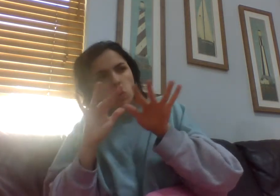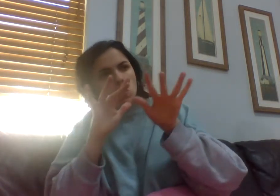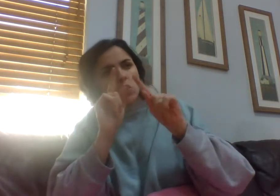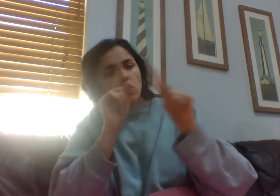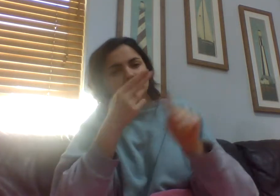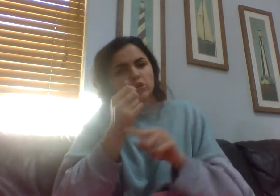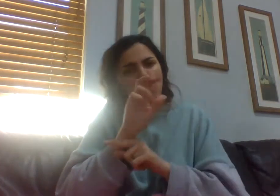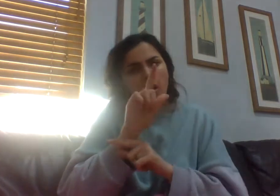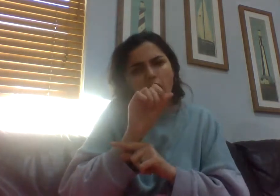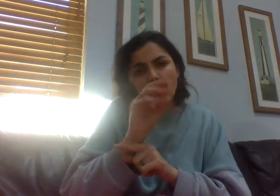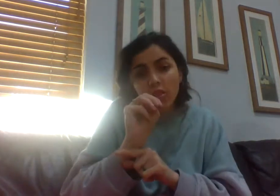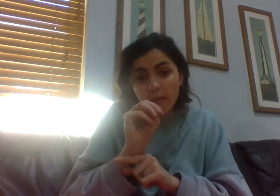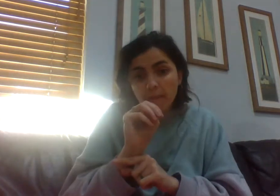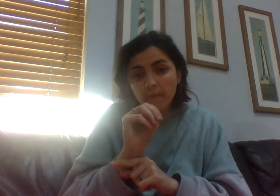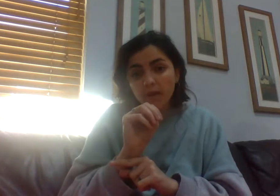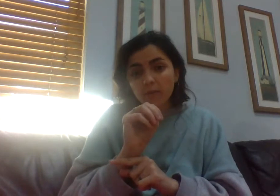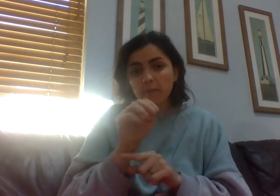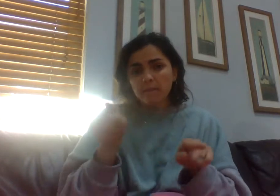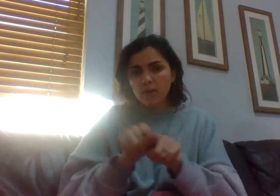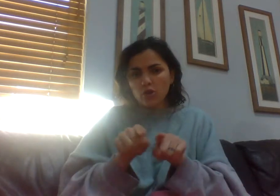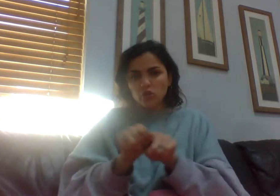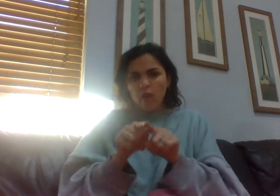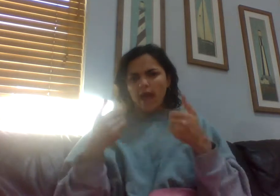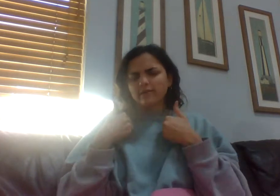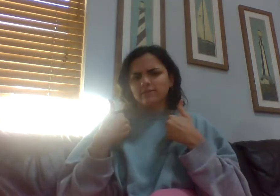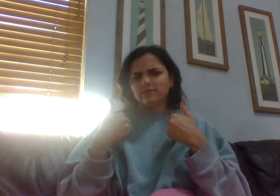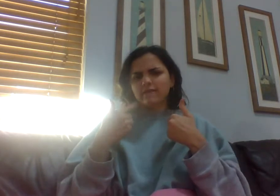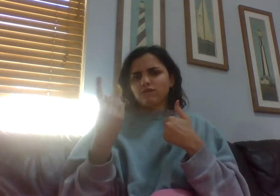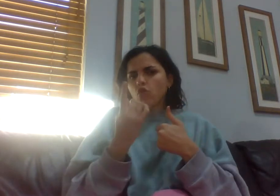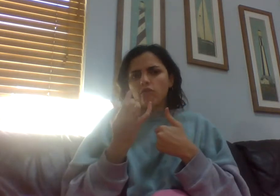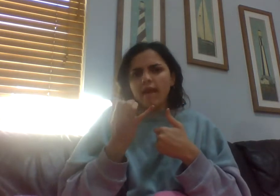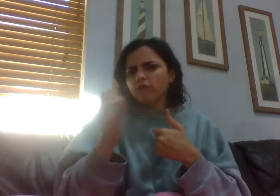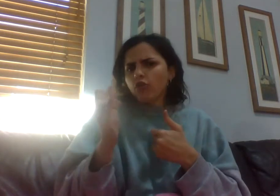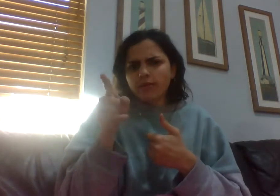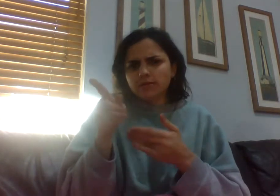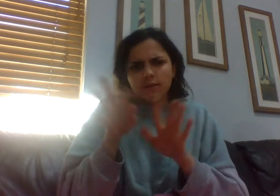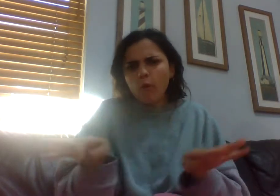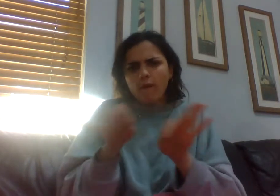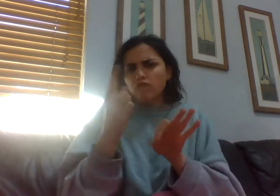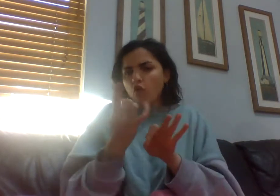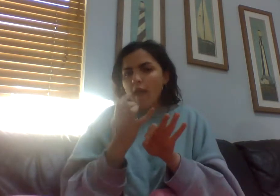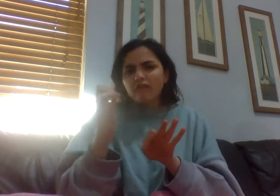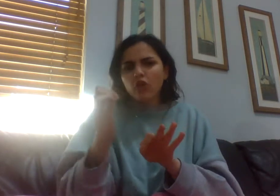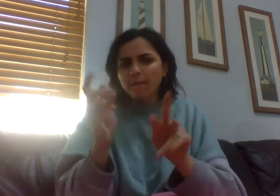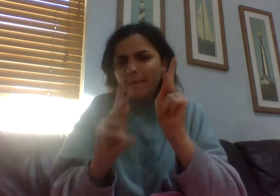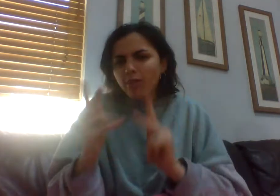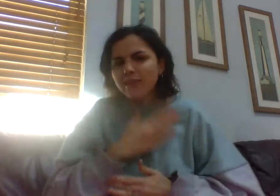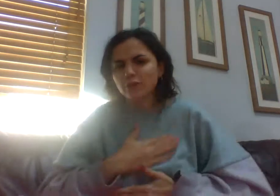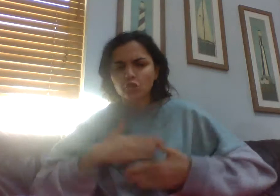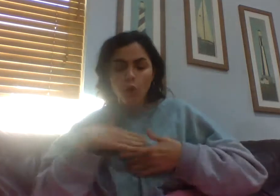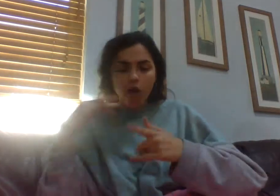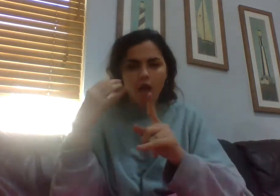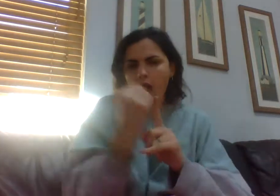this eternal appeal. So it not only connects to the historical moment in which it was created, but